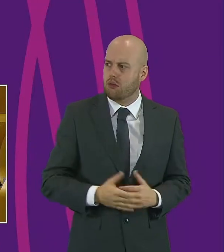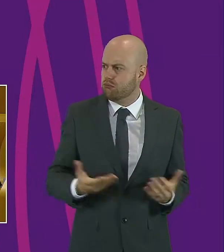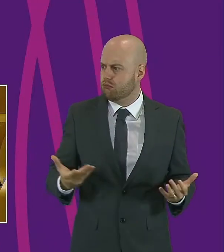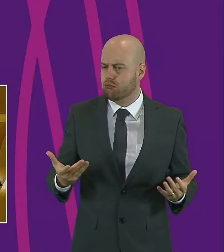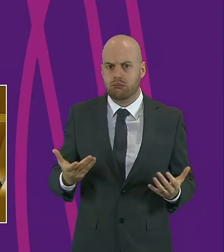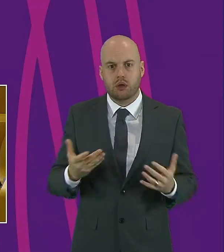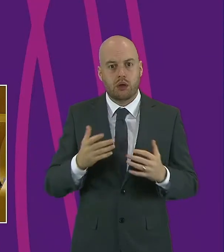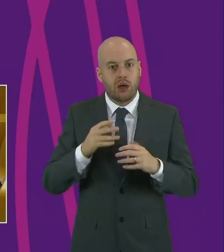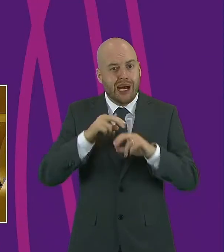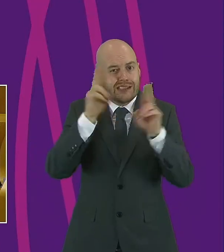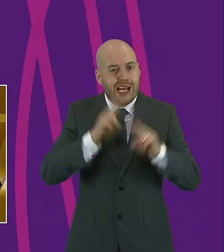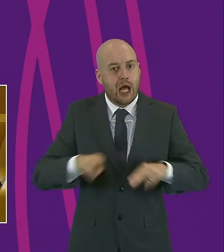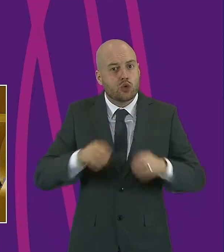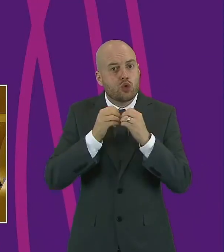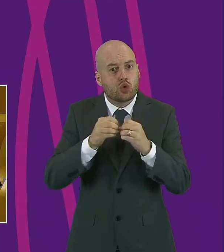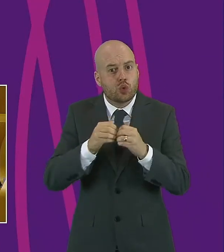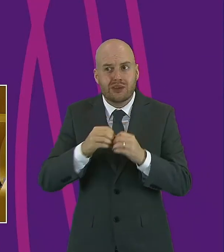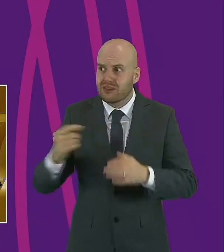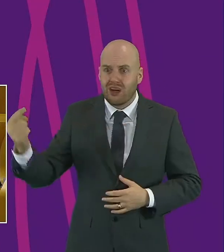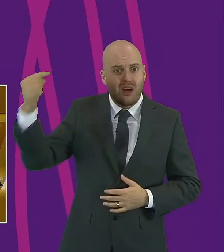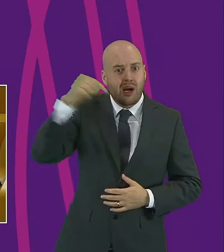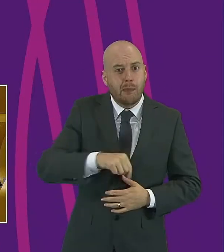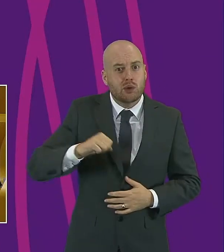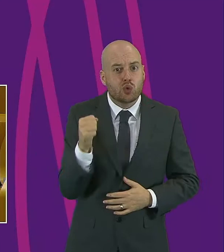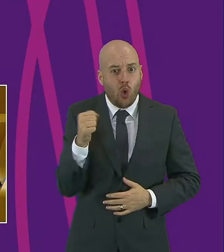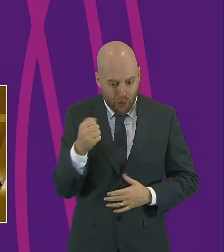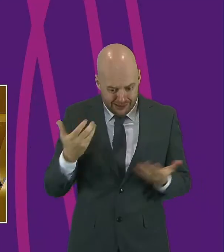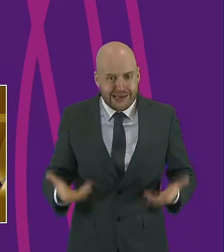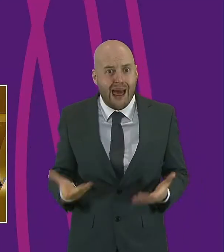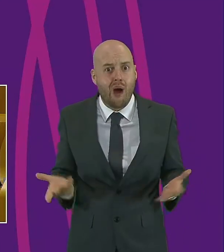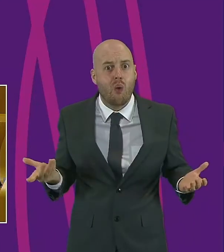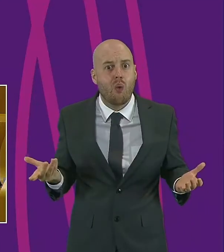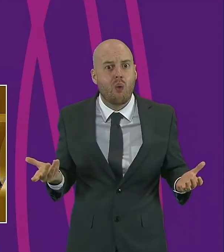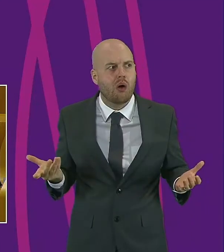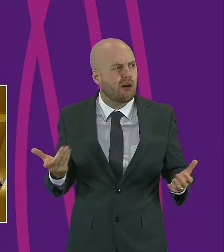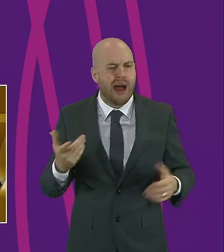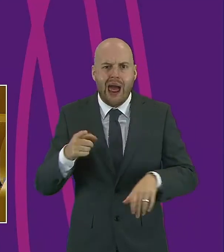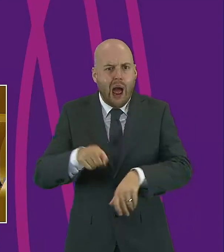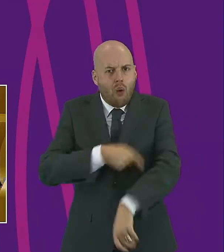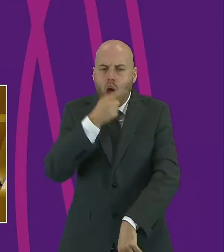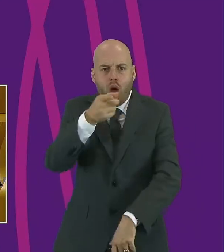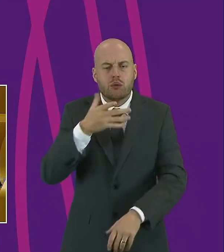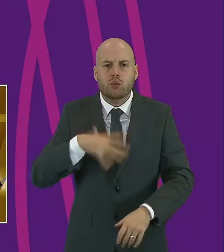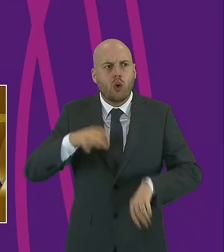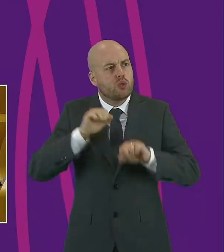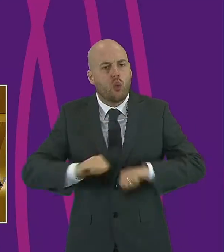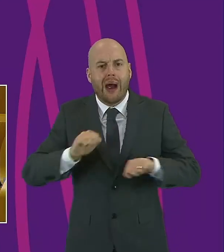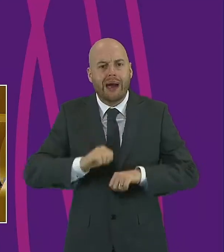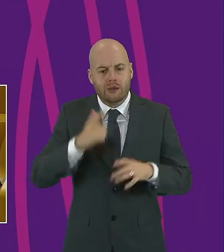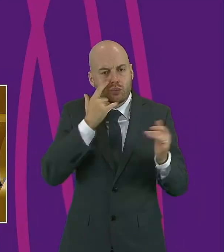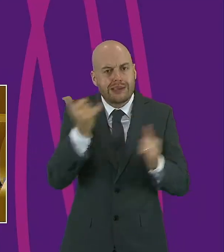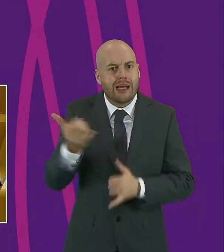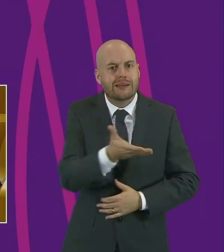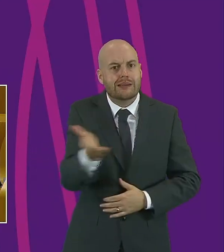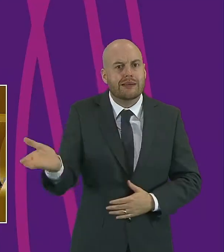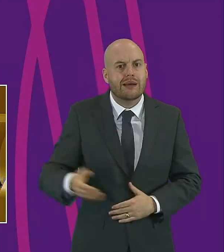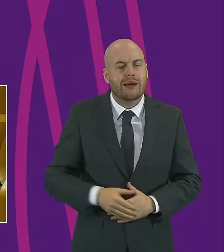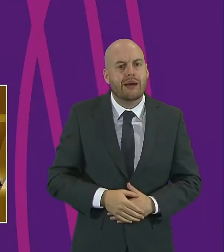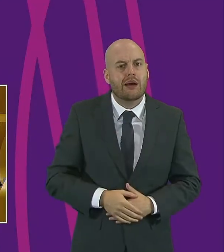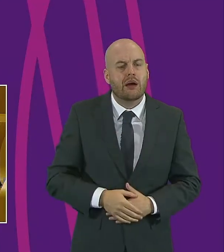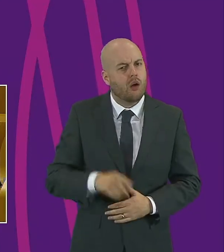more thinking and looking time does the First Minister really need? From spot checks to testing, why is the First